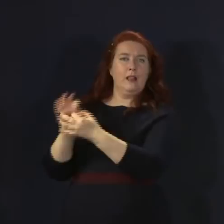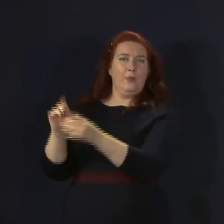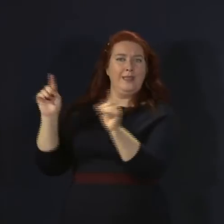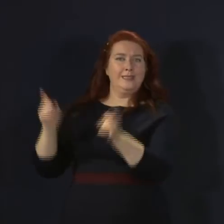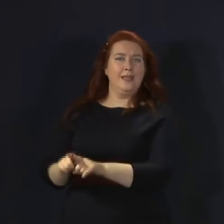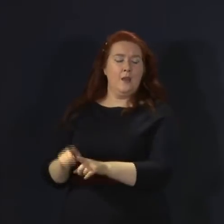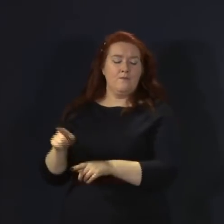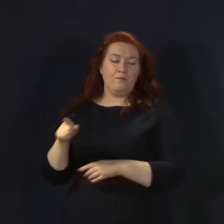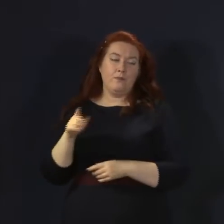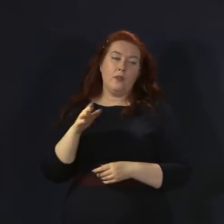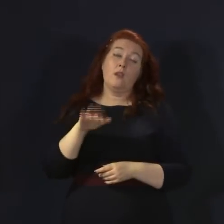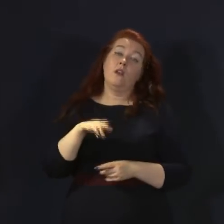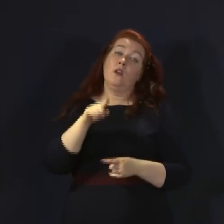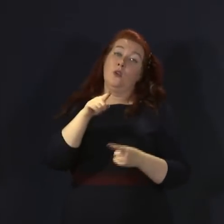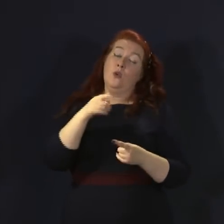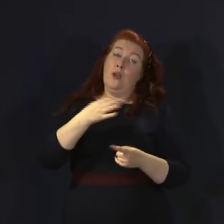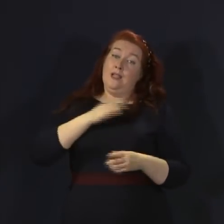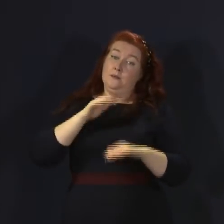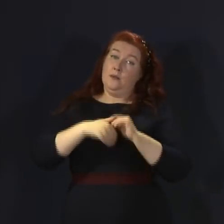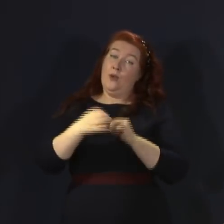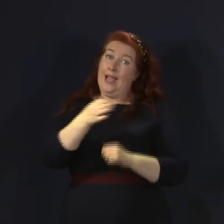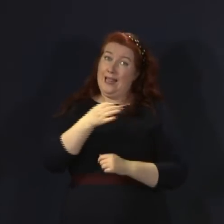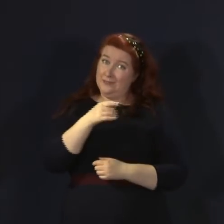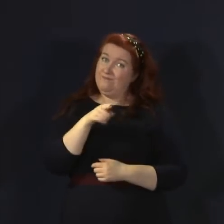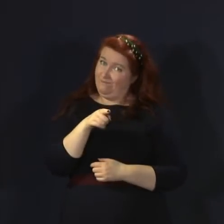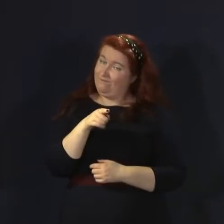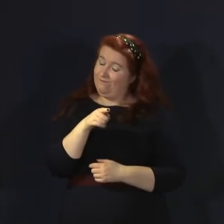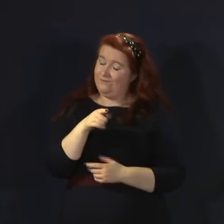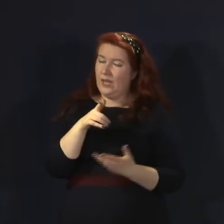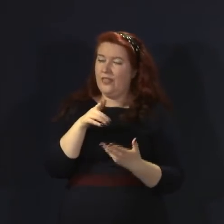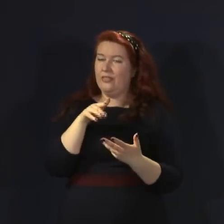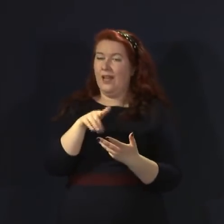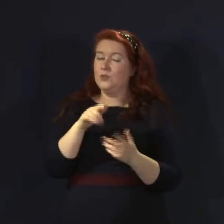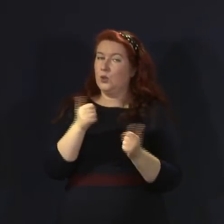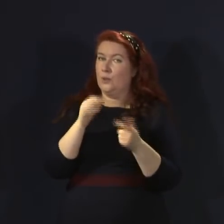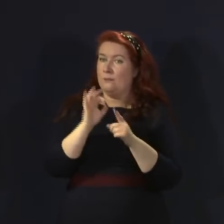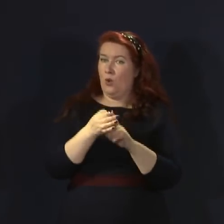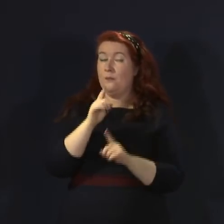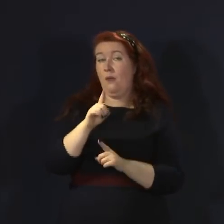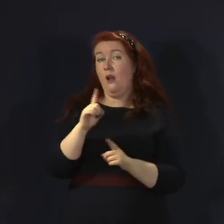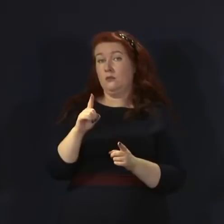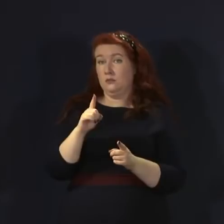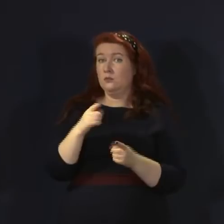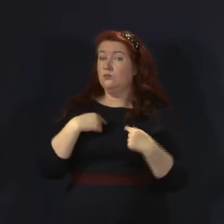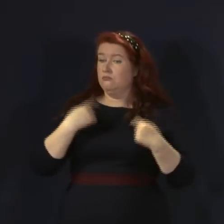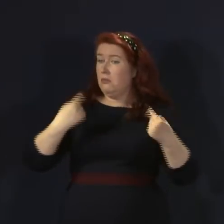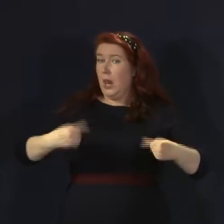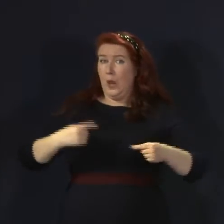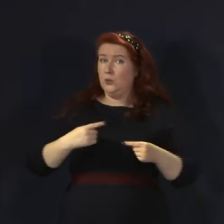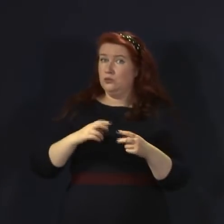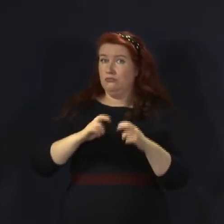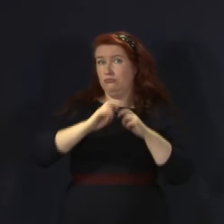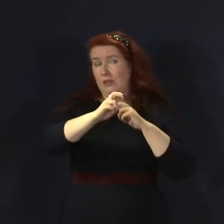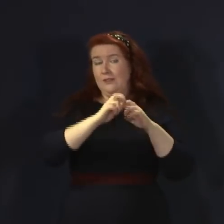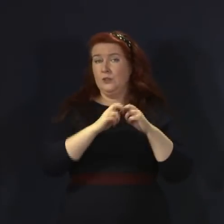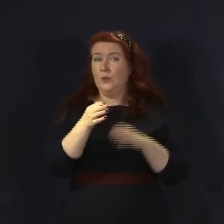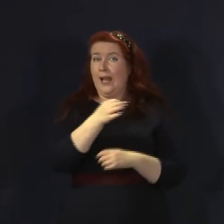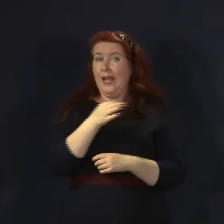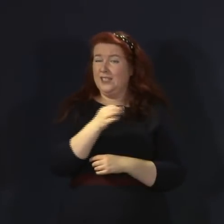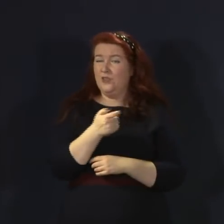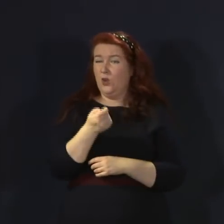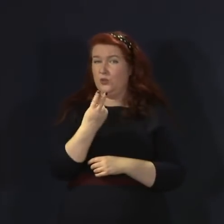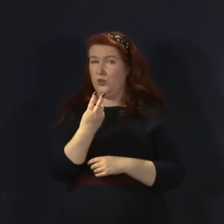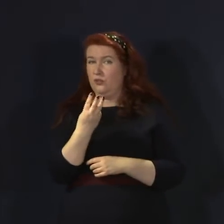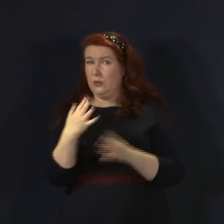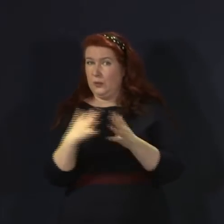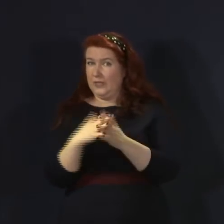island communities is a good one. But we have had the ability to travel to and from islands now for the last few